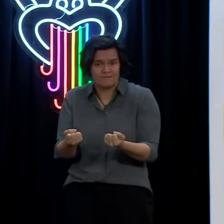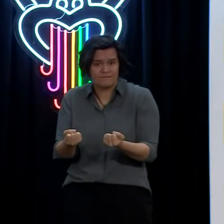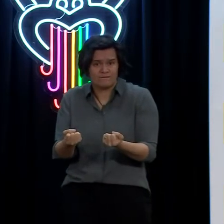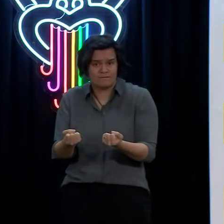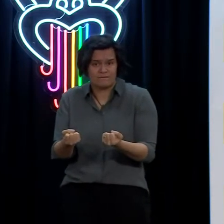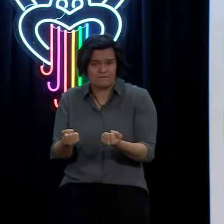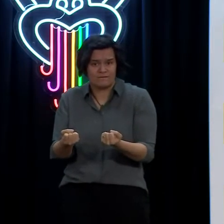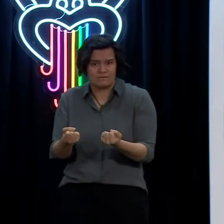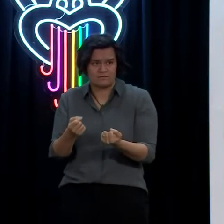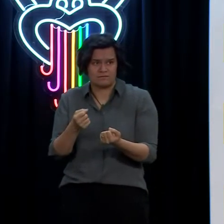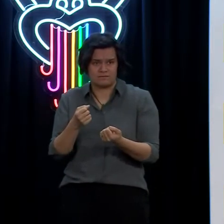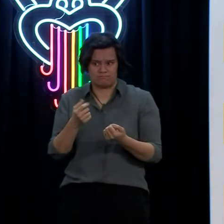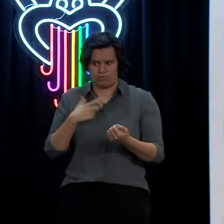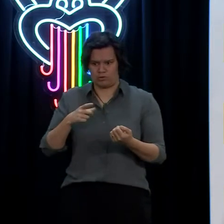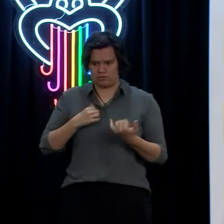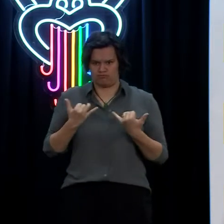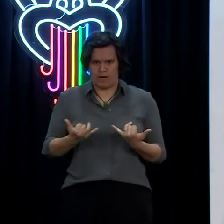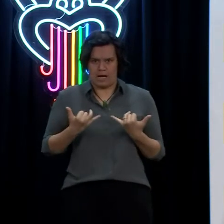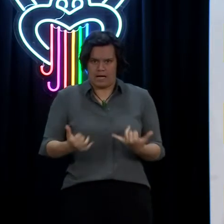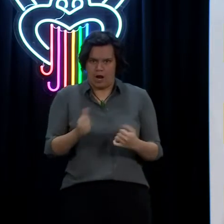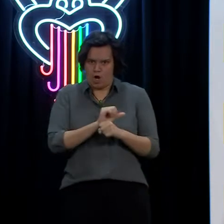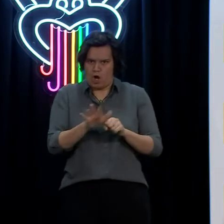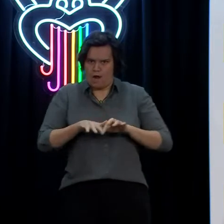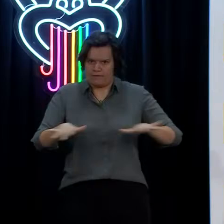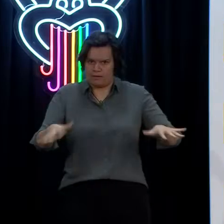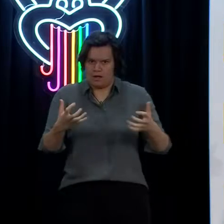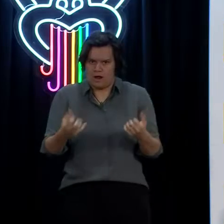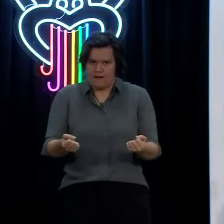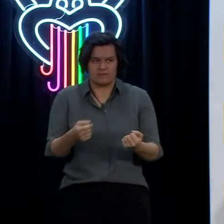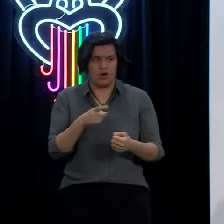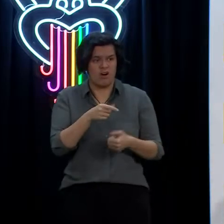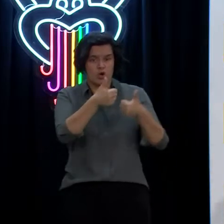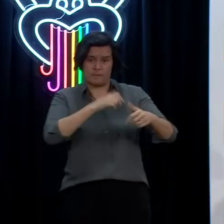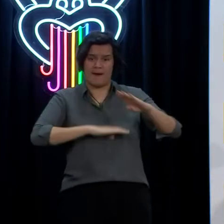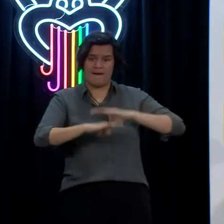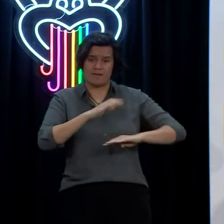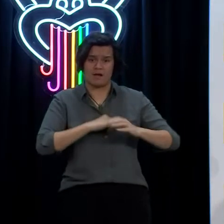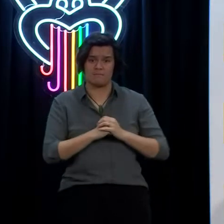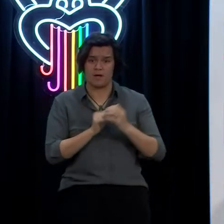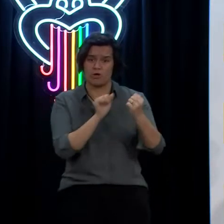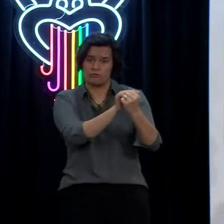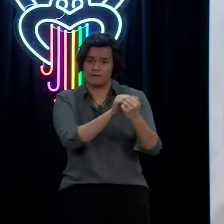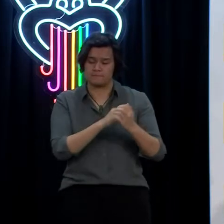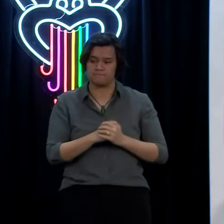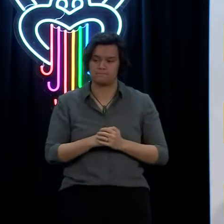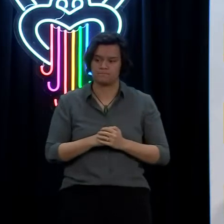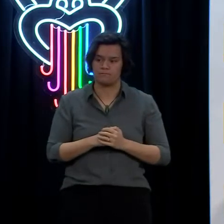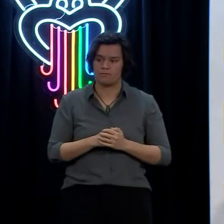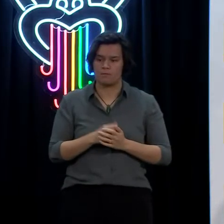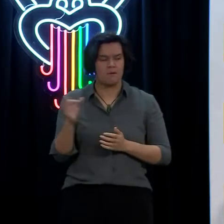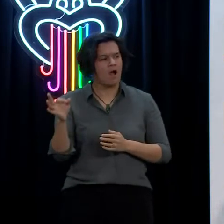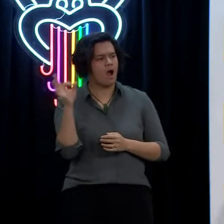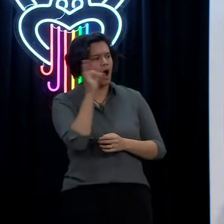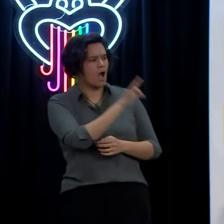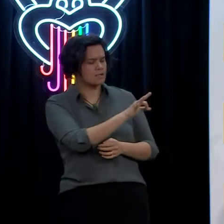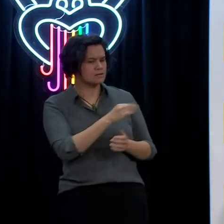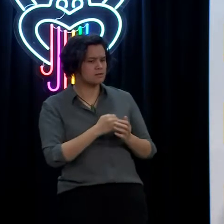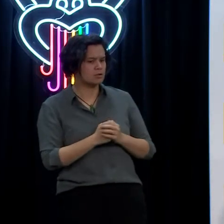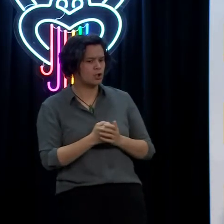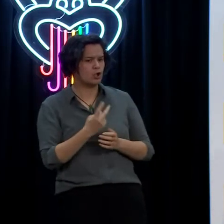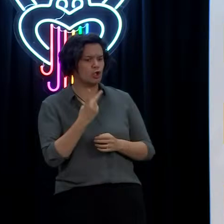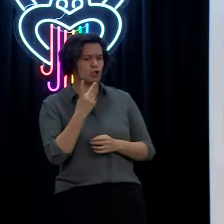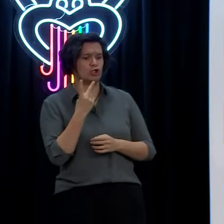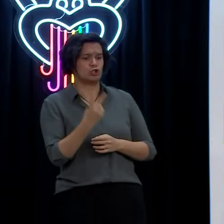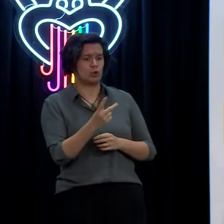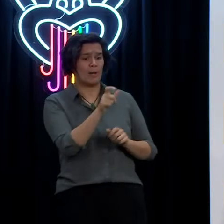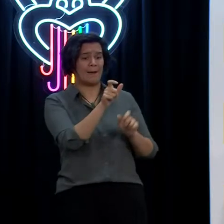now, in the middle of this outbreak, that's what I would like them to do. On the two unlinked cases recorded today, did they present to Middlemore Hospital last